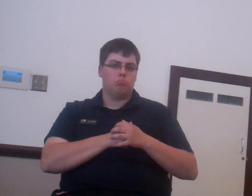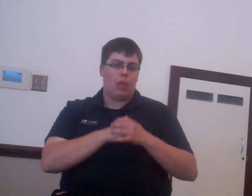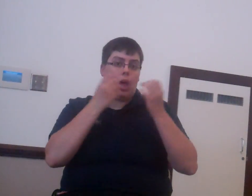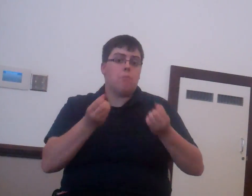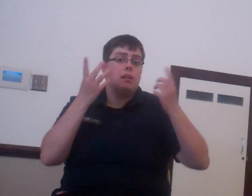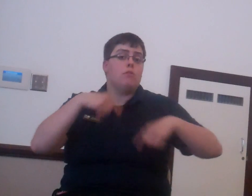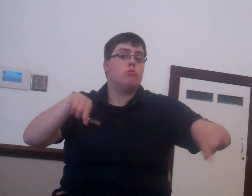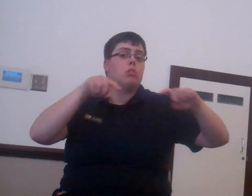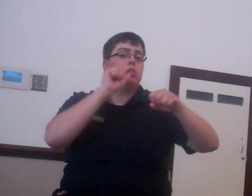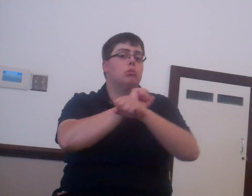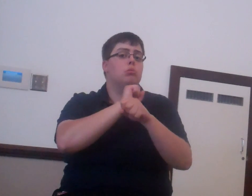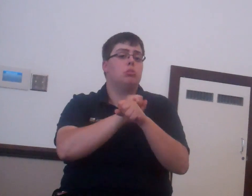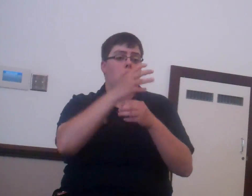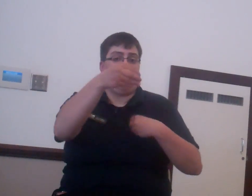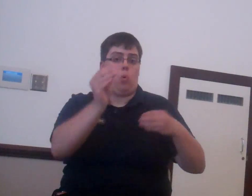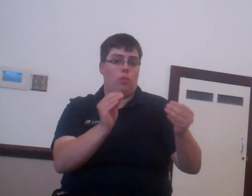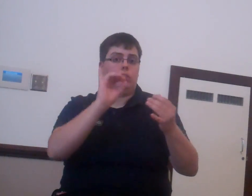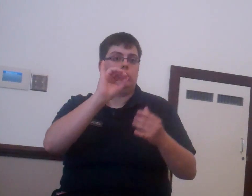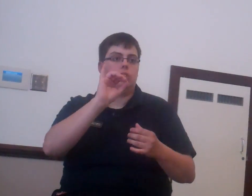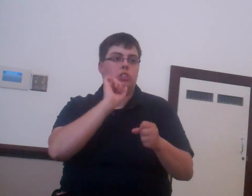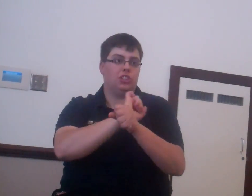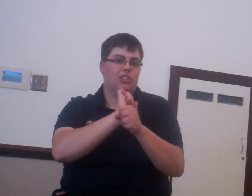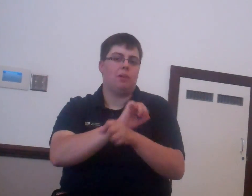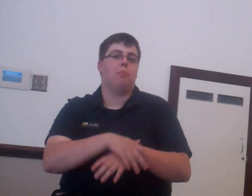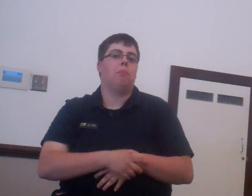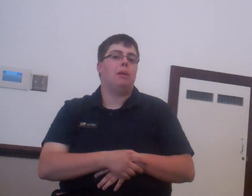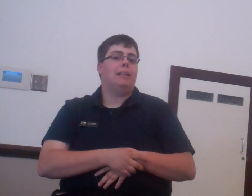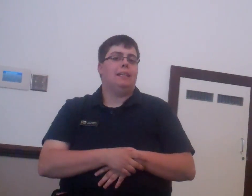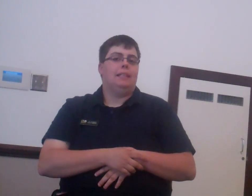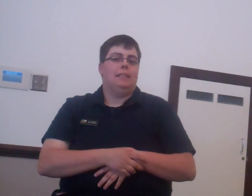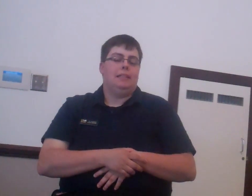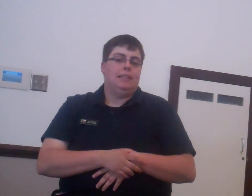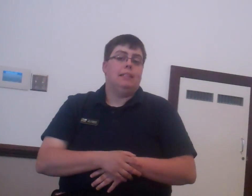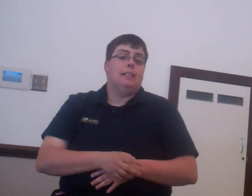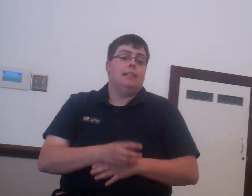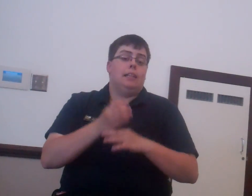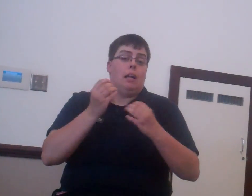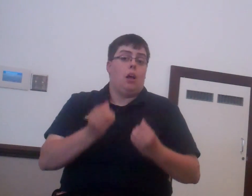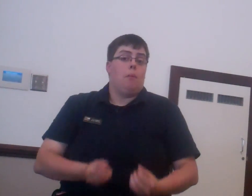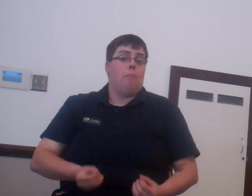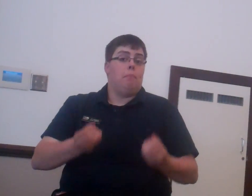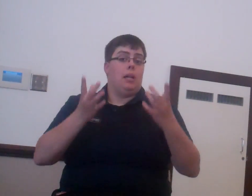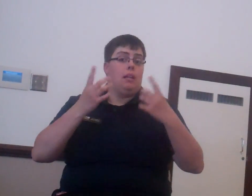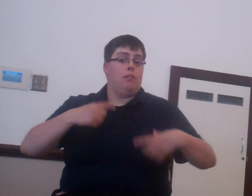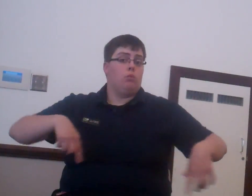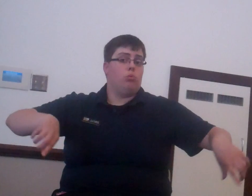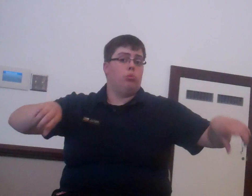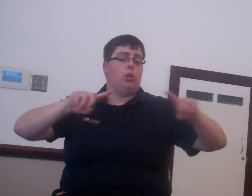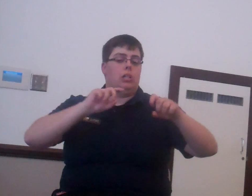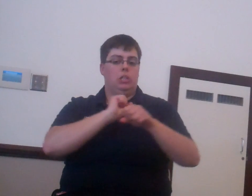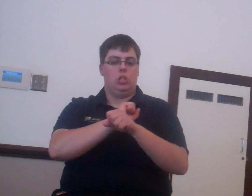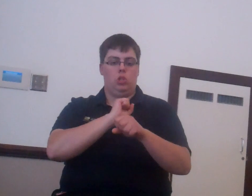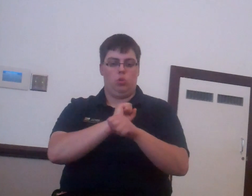like in an office job? Cubicle-y kind of a job. Okay. How many of you have worked out of someone's home?